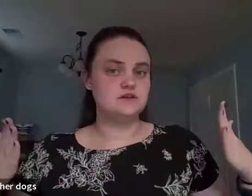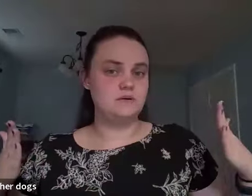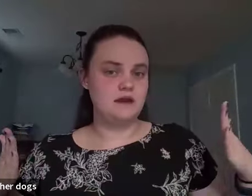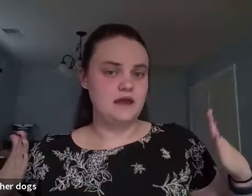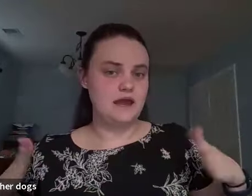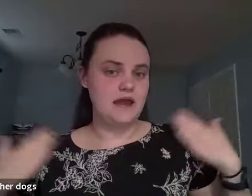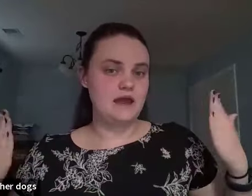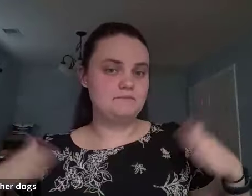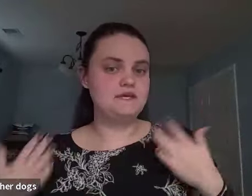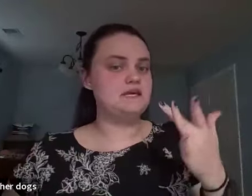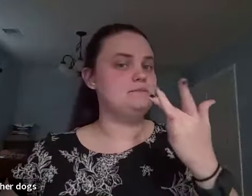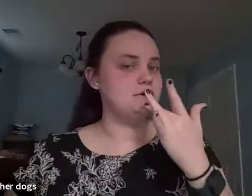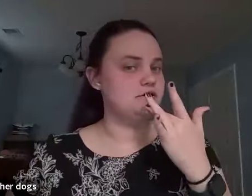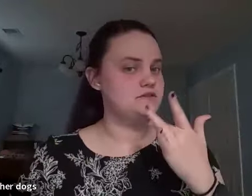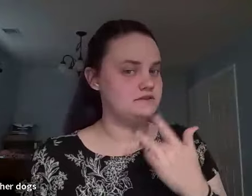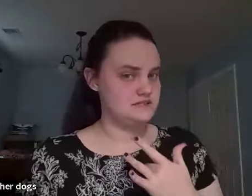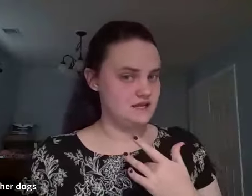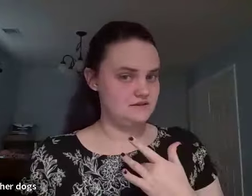So happy birthday.